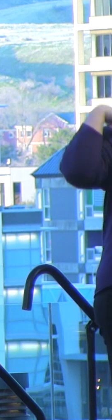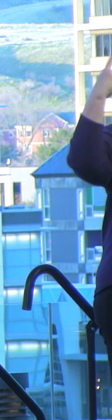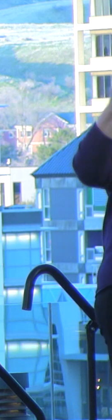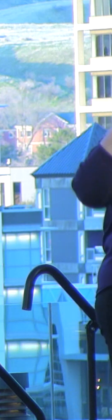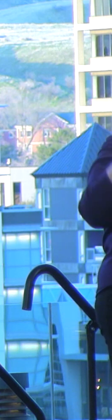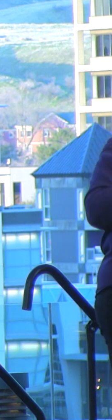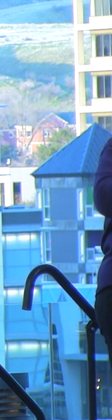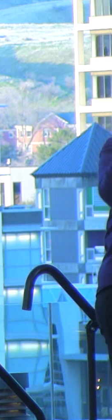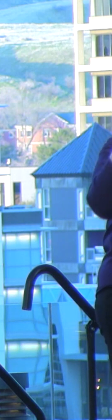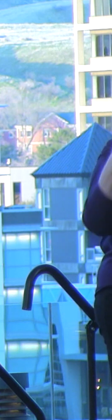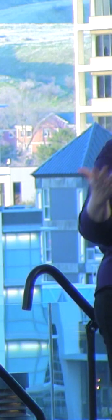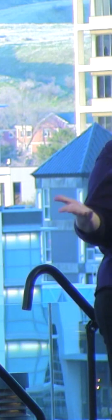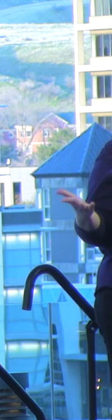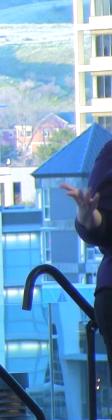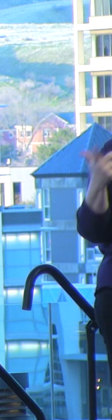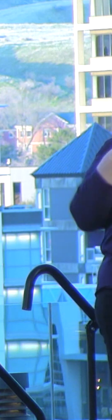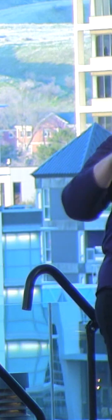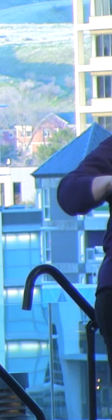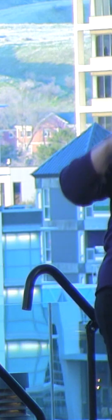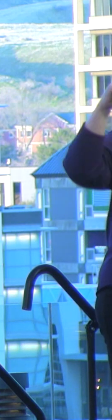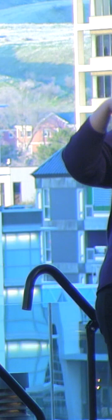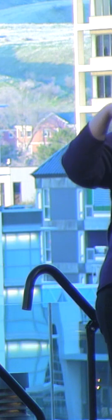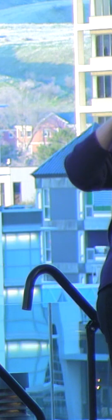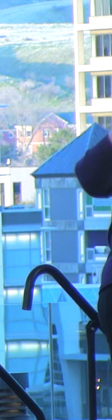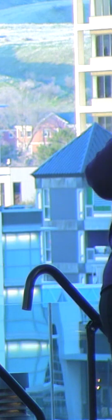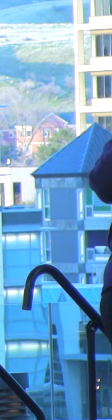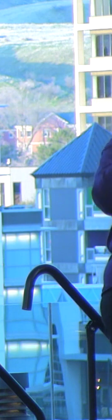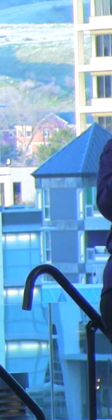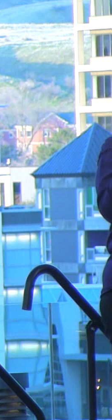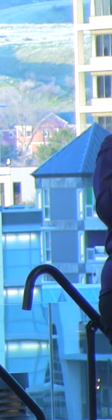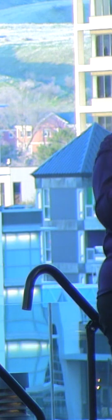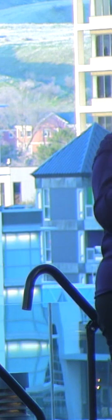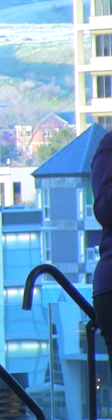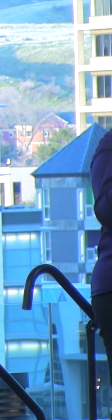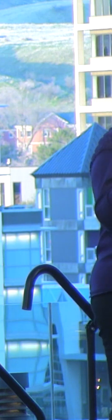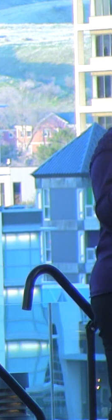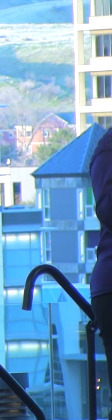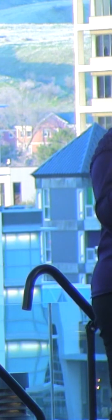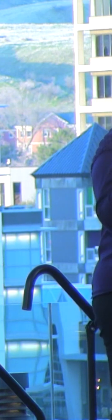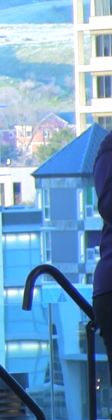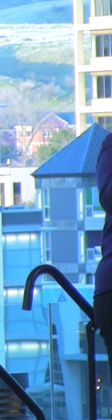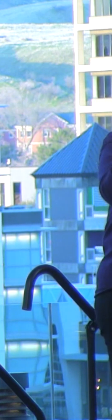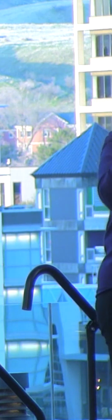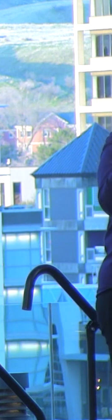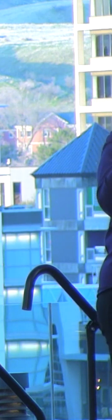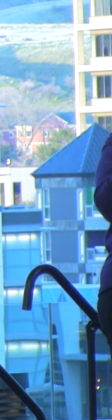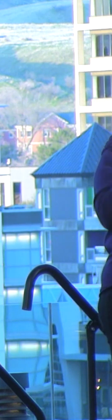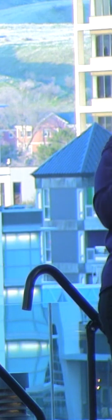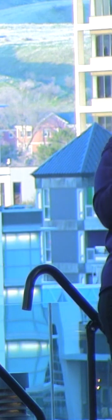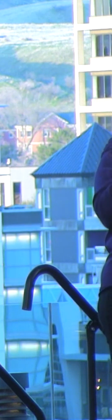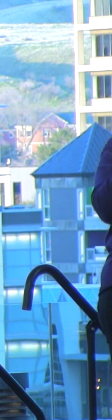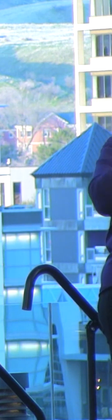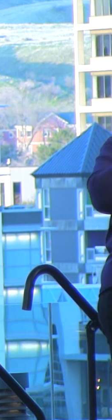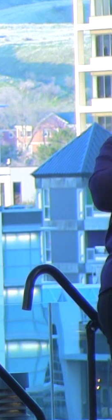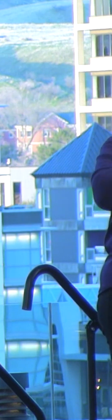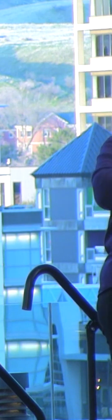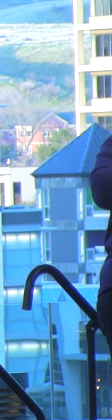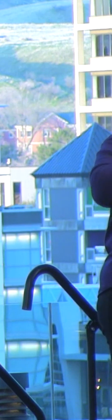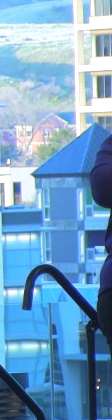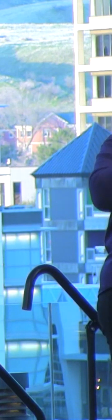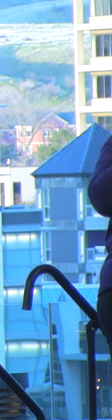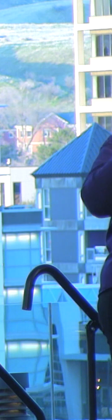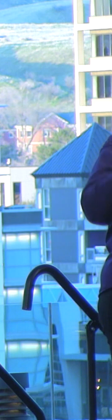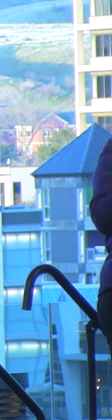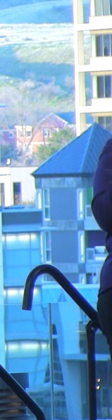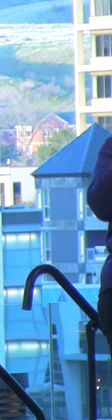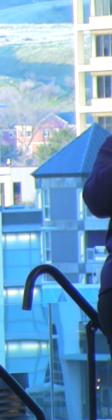tall. I grew up here in Idaho, and one of the things that happens when you're my size growing up is you start